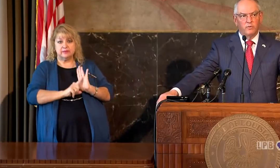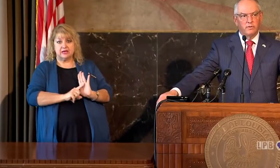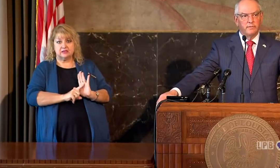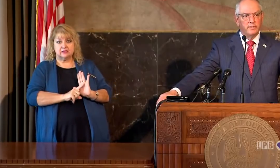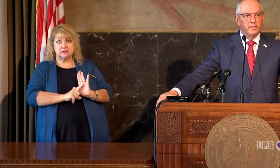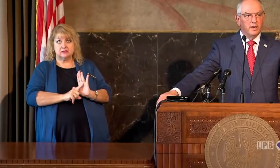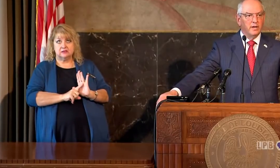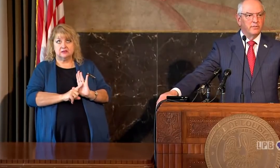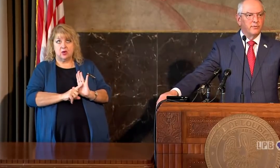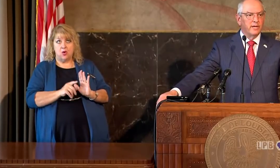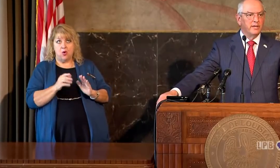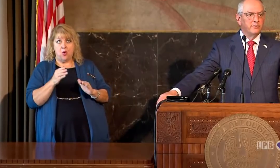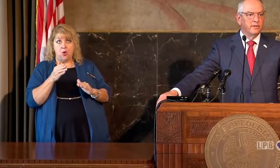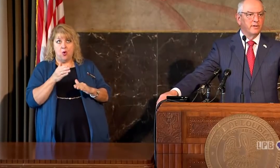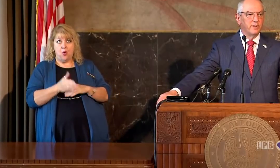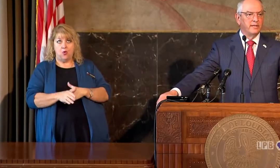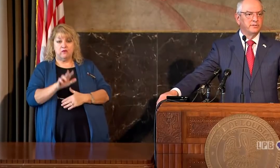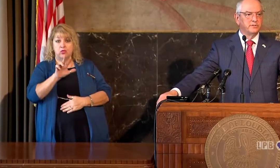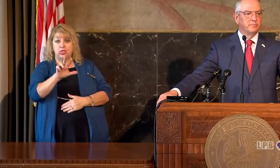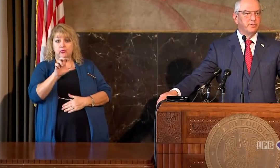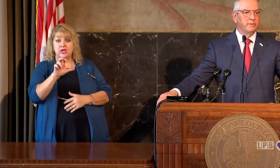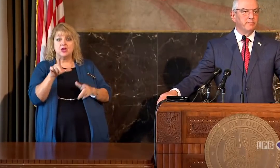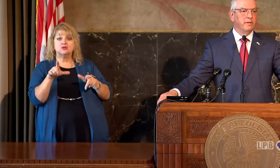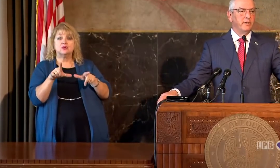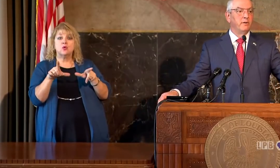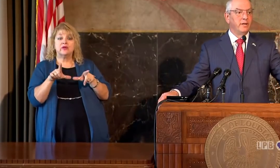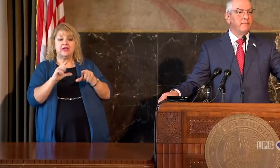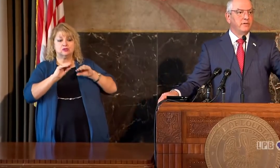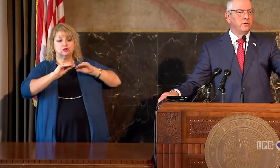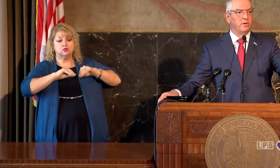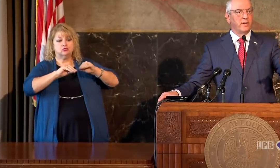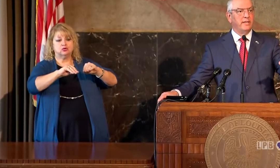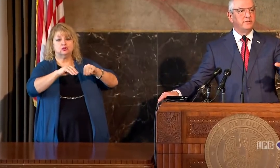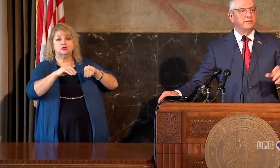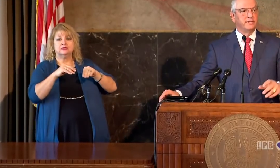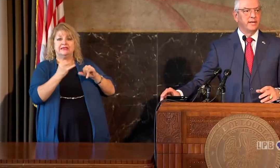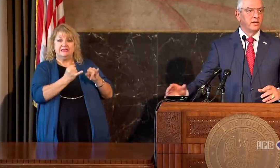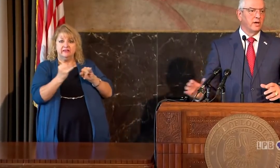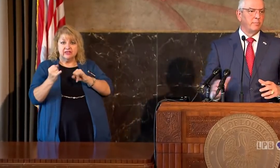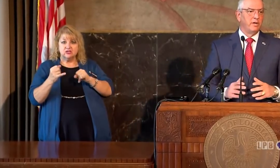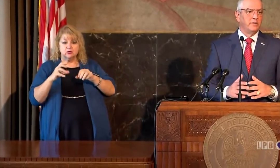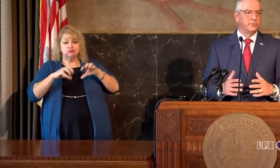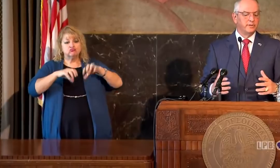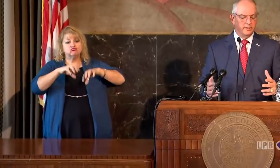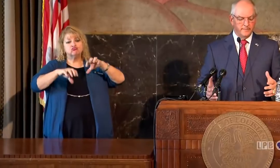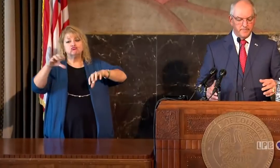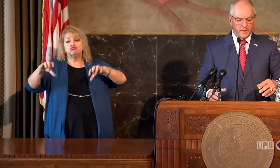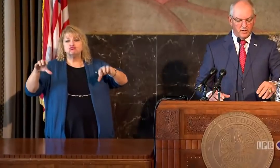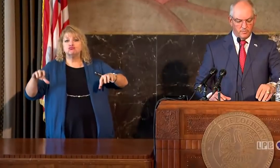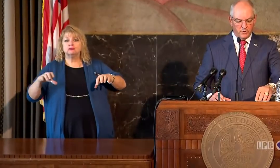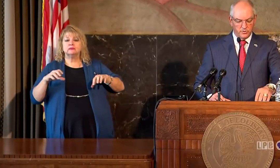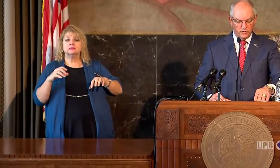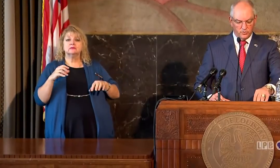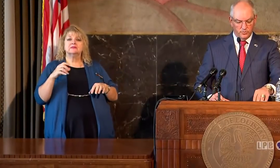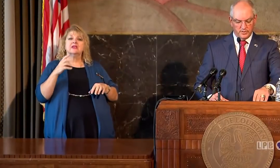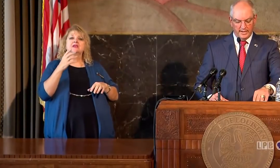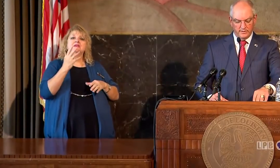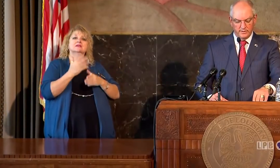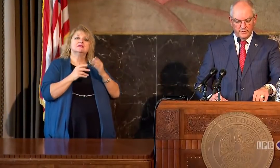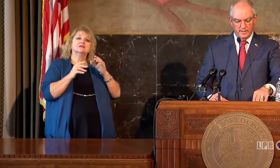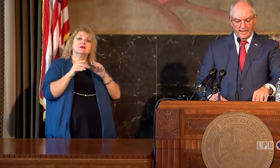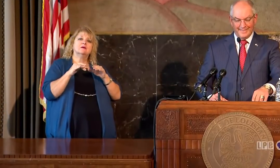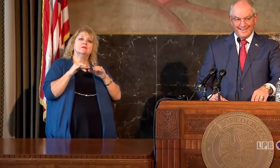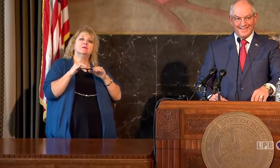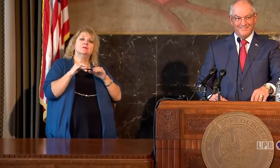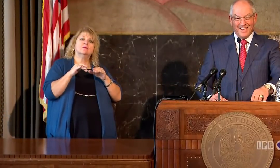well over 300 locations to put them, individual locations, and a couple hundred commercial or group